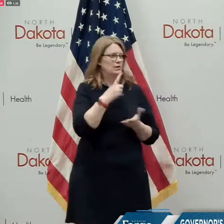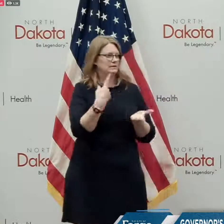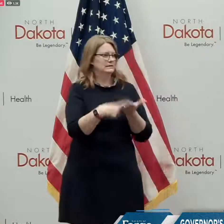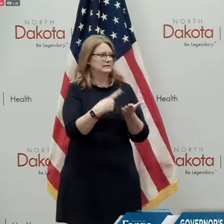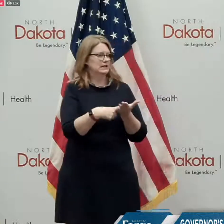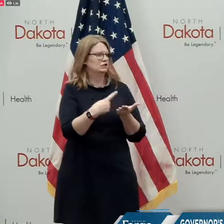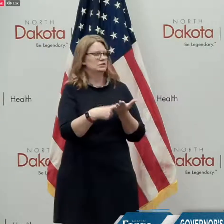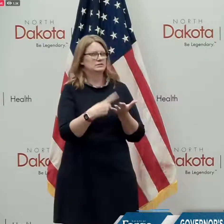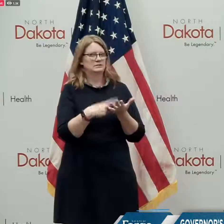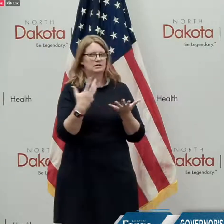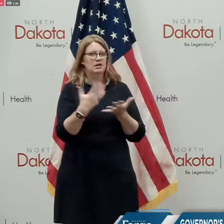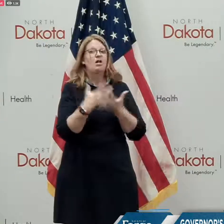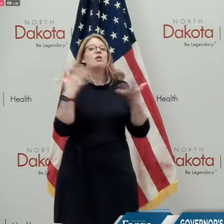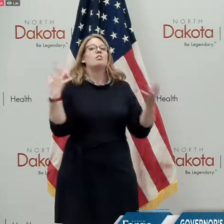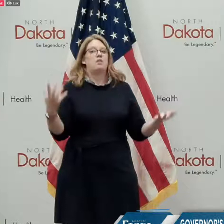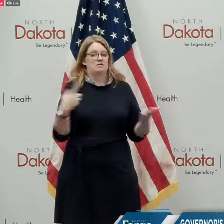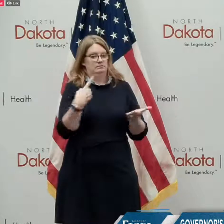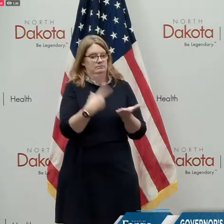say that there's